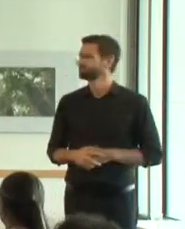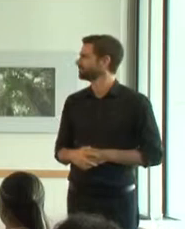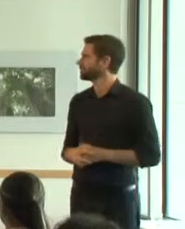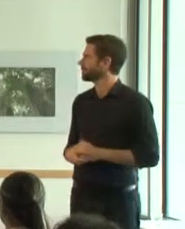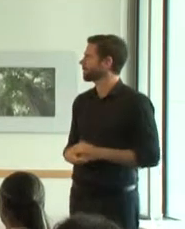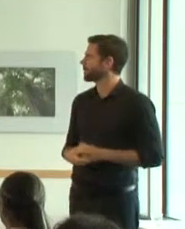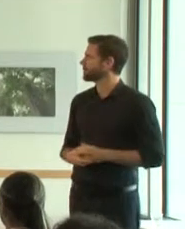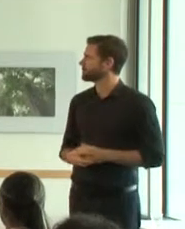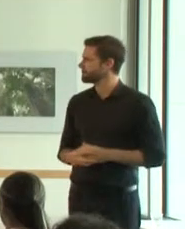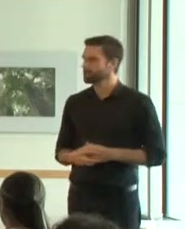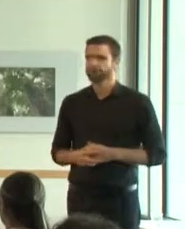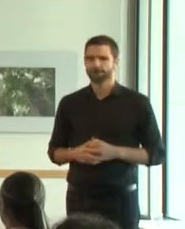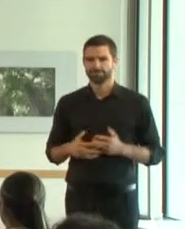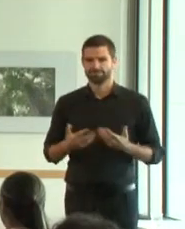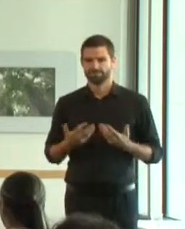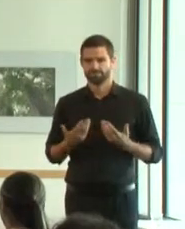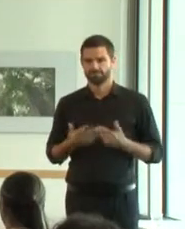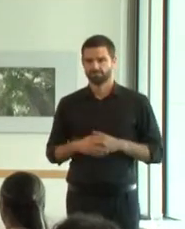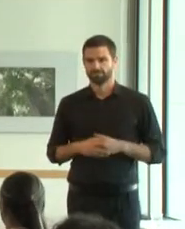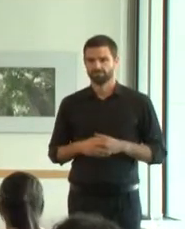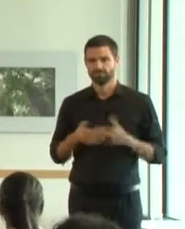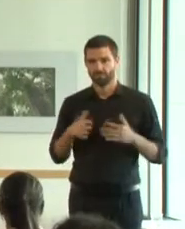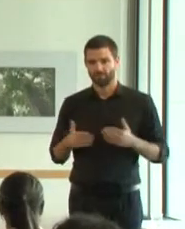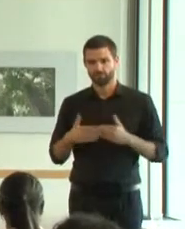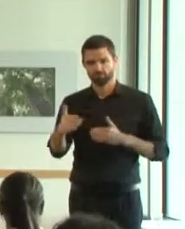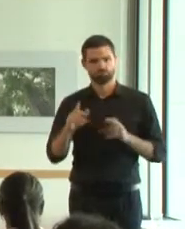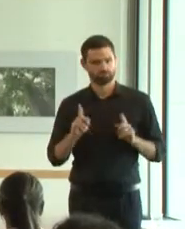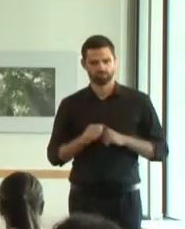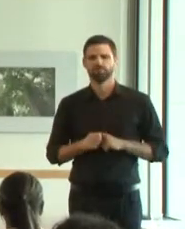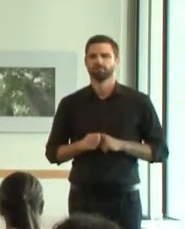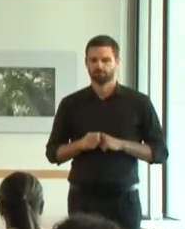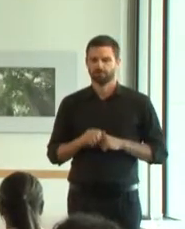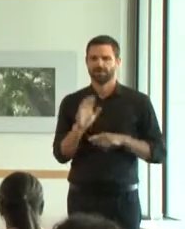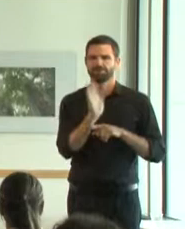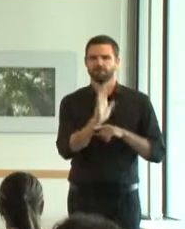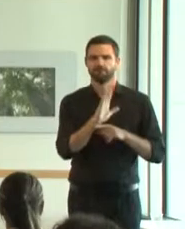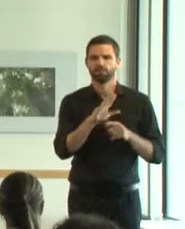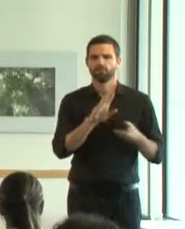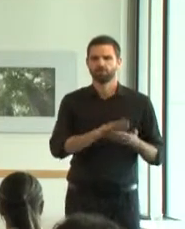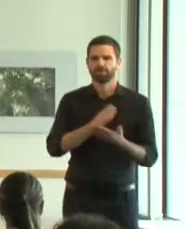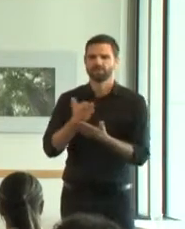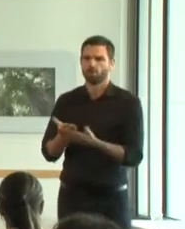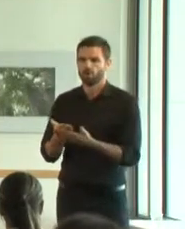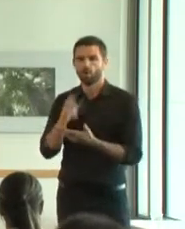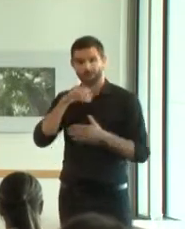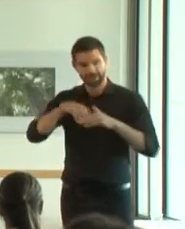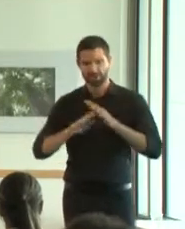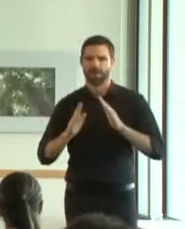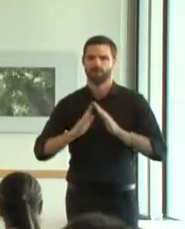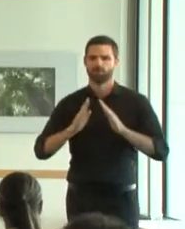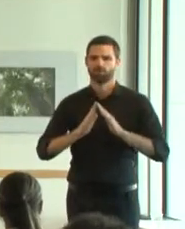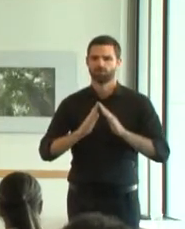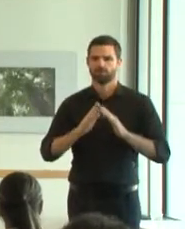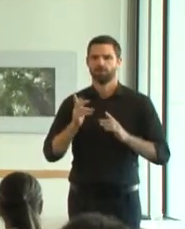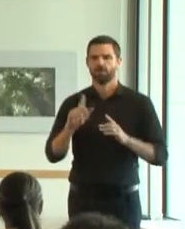So what are we doing from here on in? Well, film transfer will, once installation has been completed, be done in-house onto polyester film stock. So